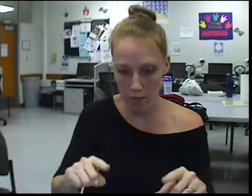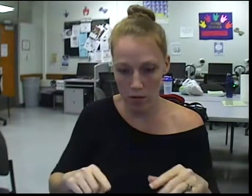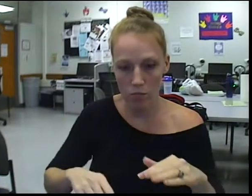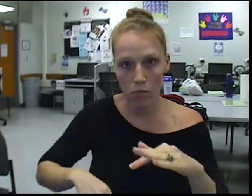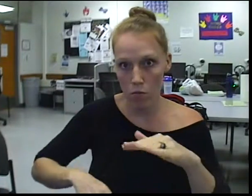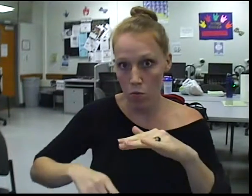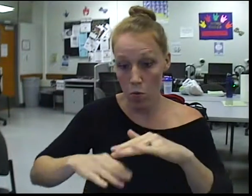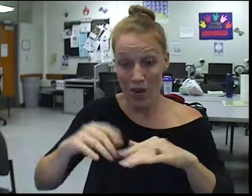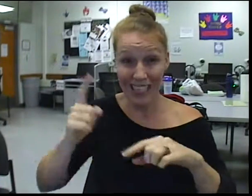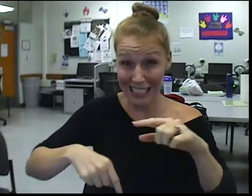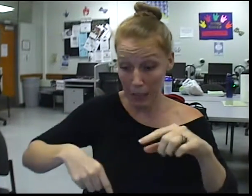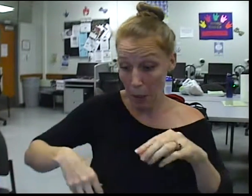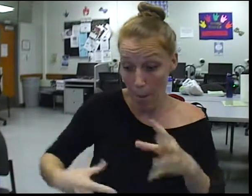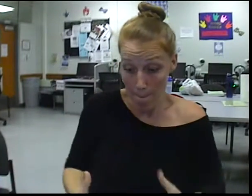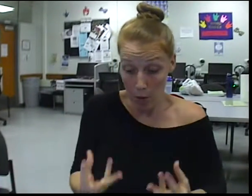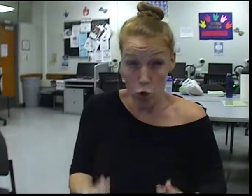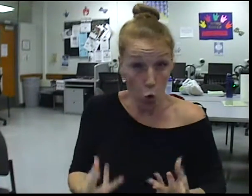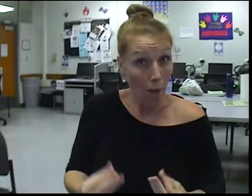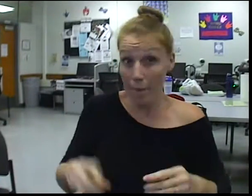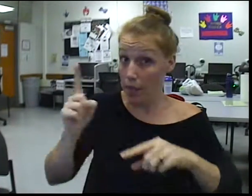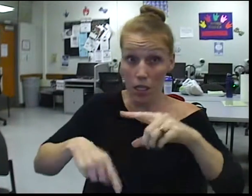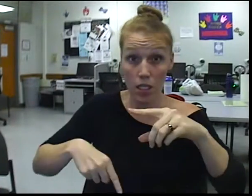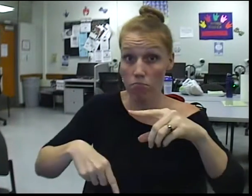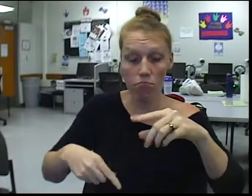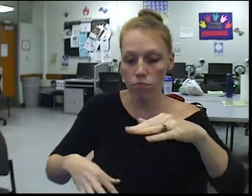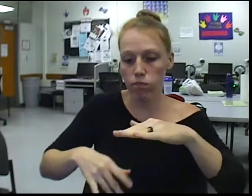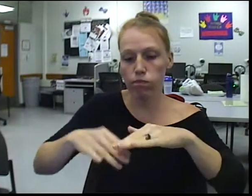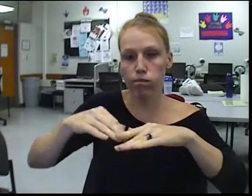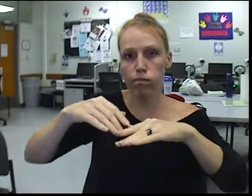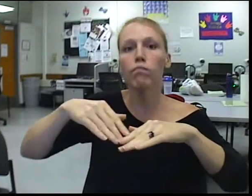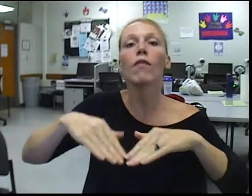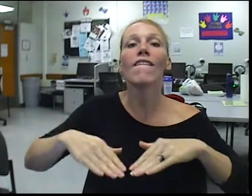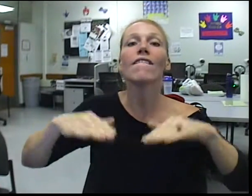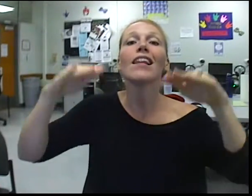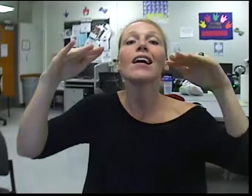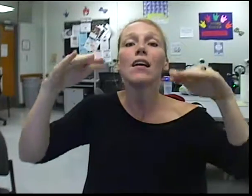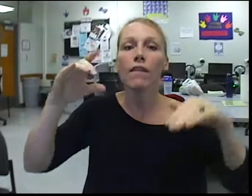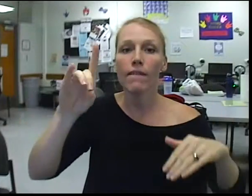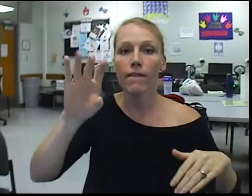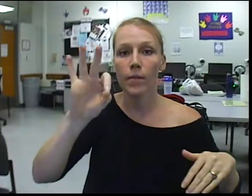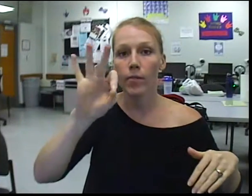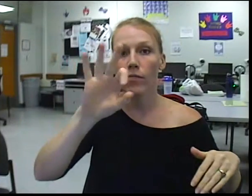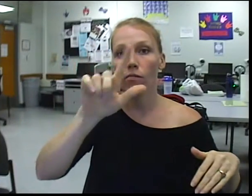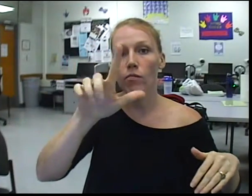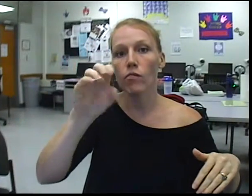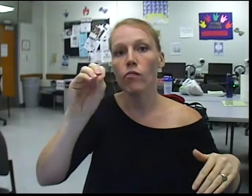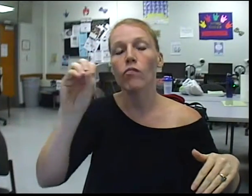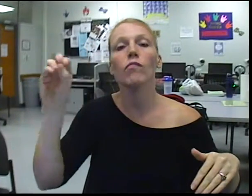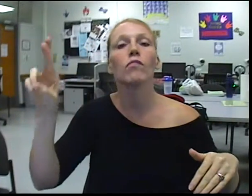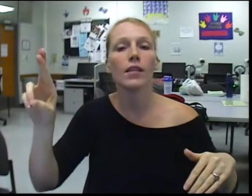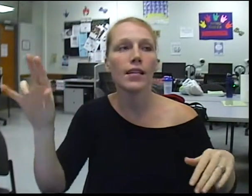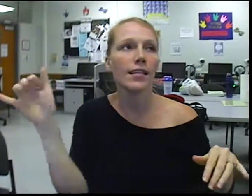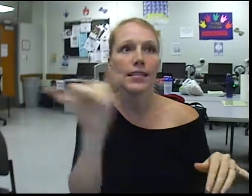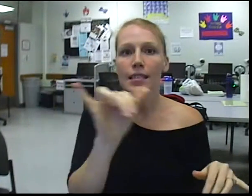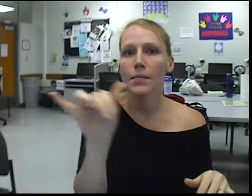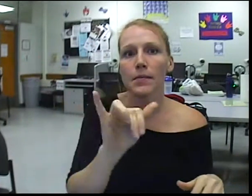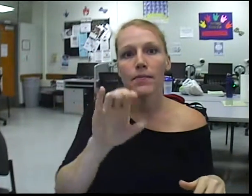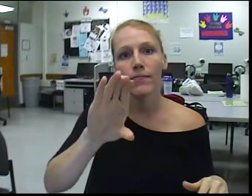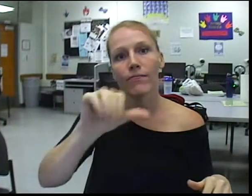video we watched last past year, talking about those canyons and things up in Colorado and that tourist attraction